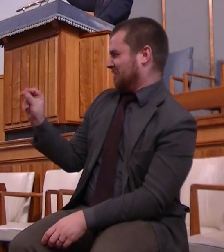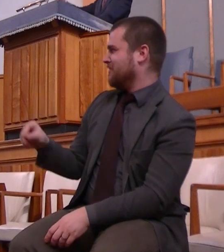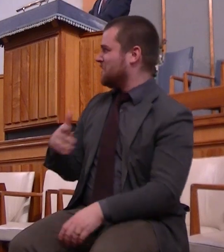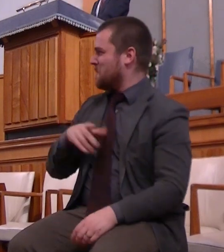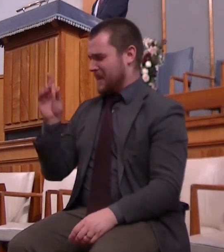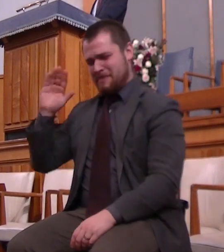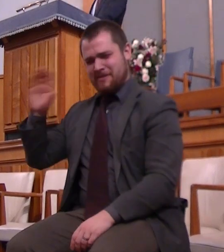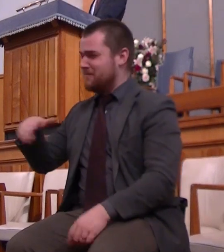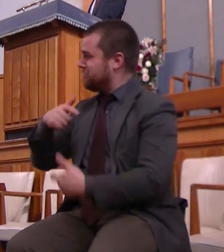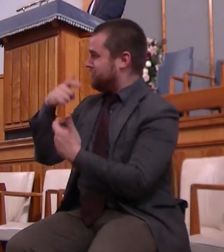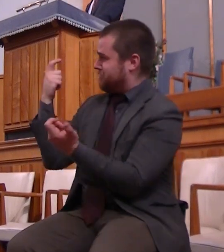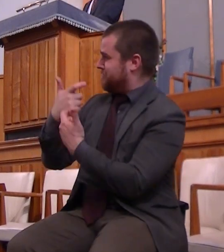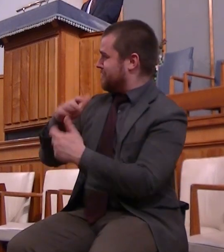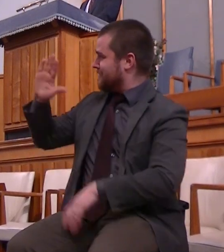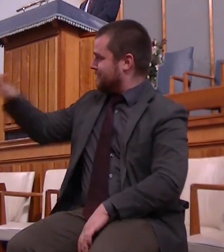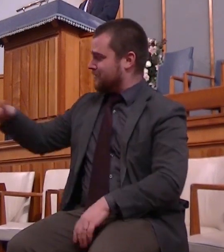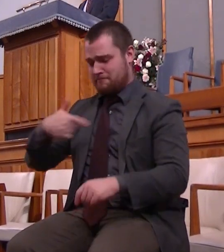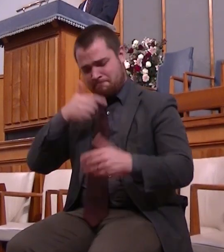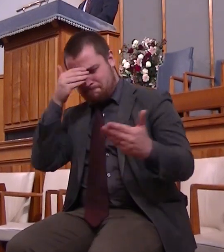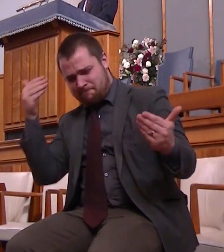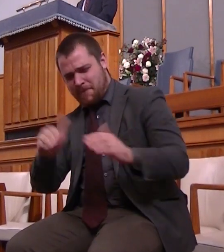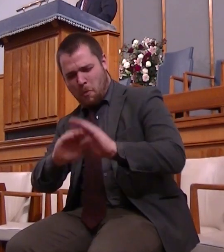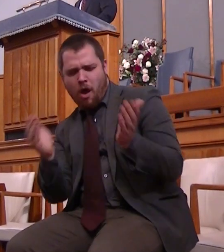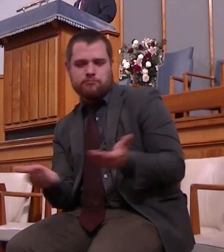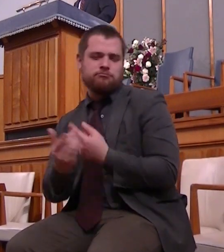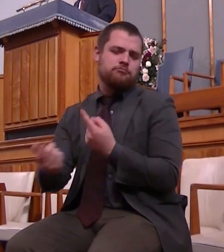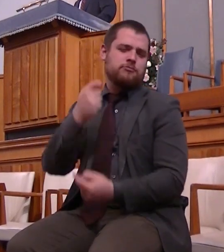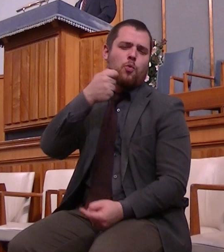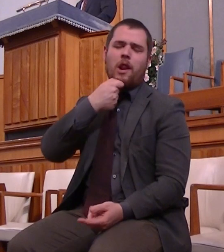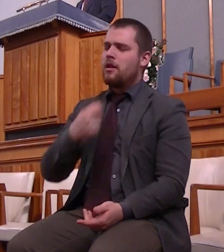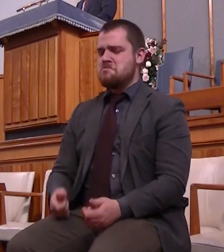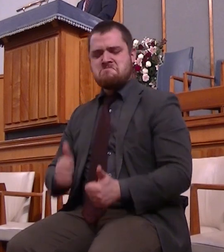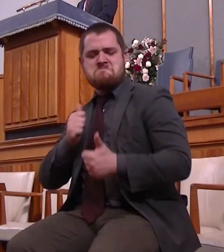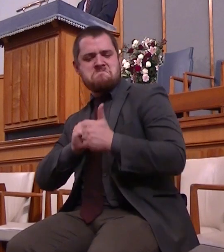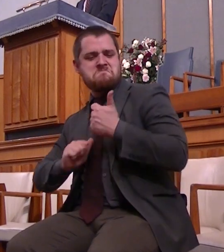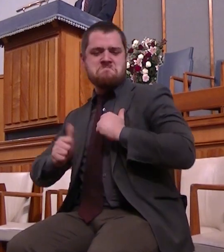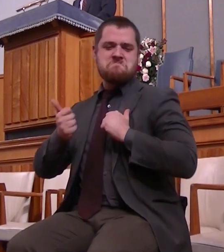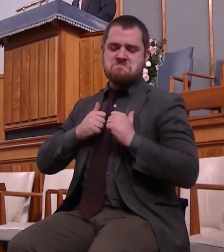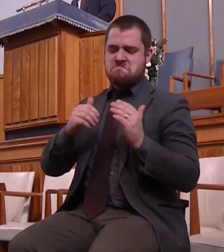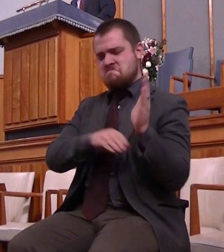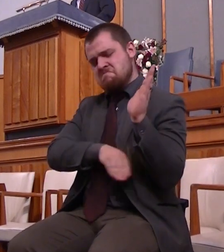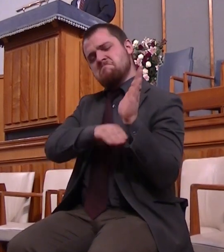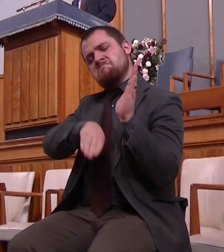going to succeed. I think I'm a great one. And I'm going to make a success of it. And we will not bow the knee to